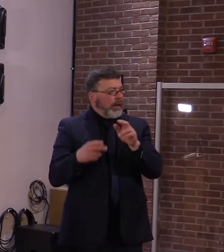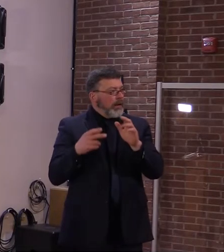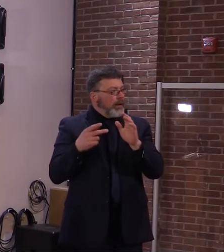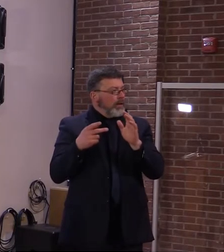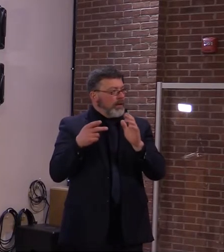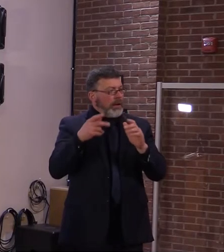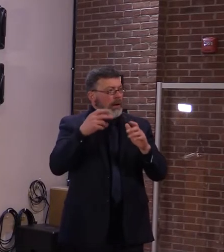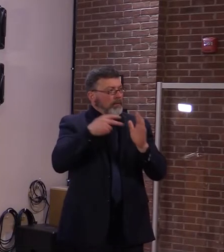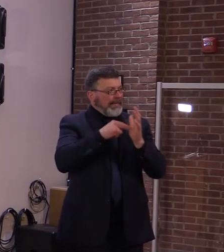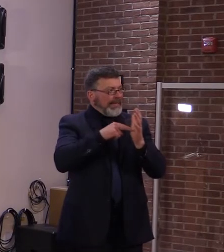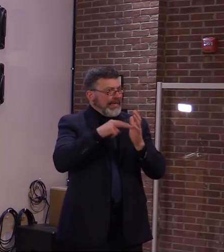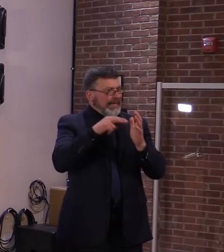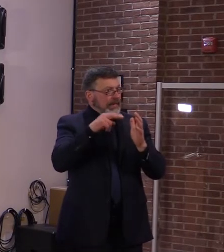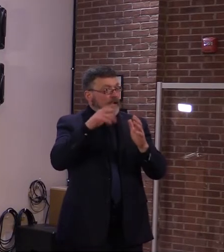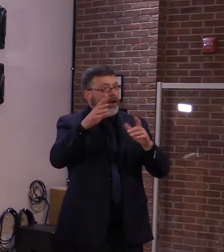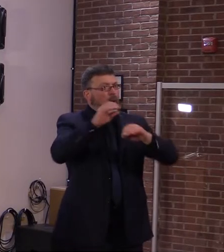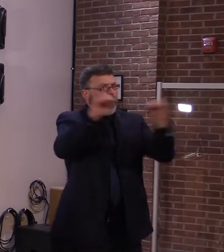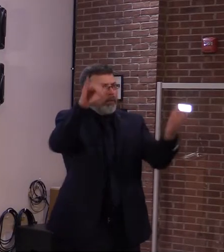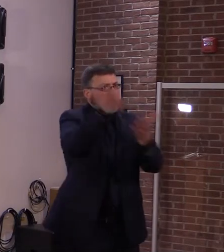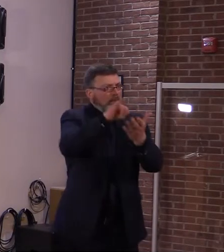from their April vacations.